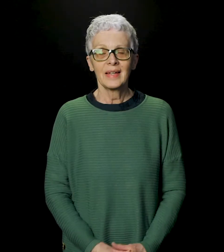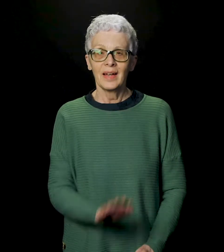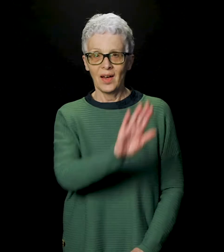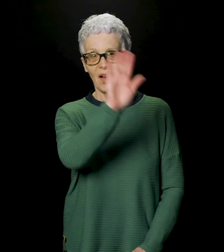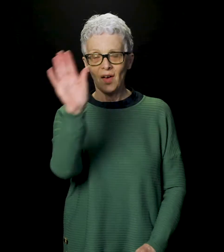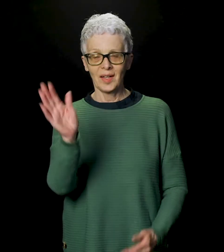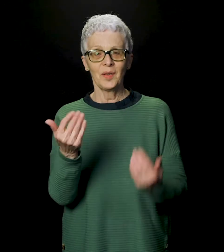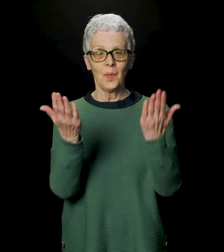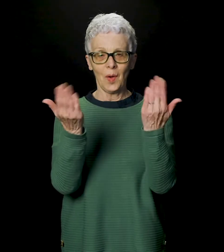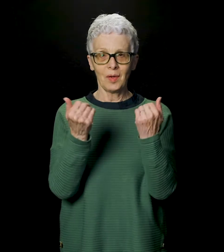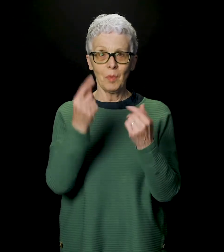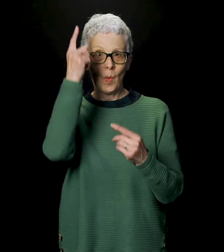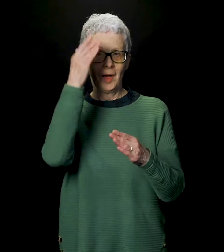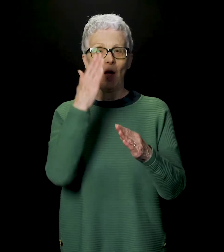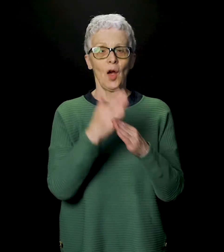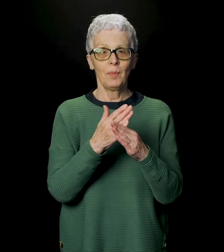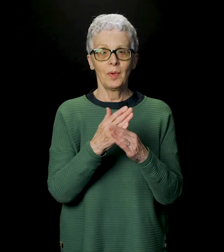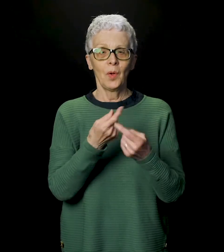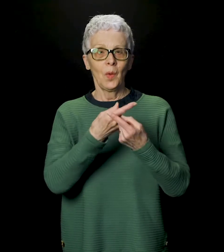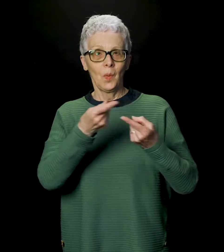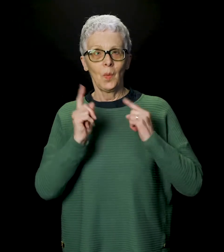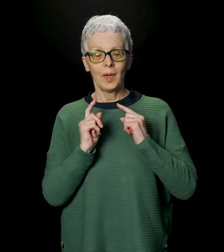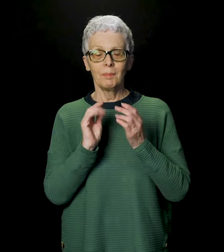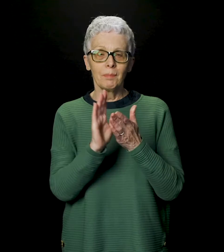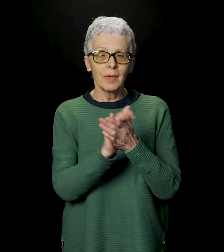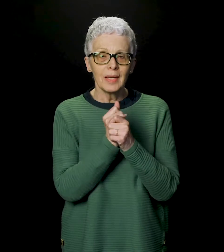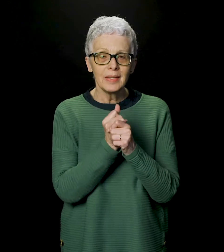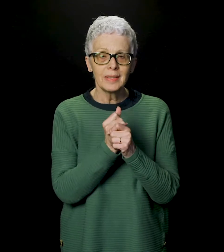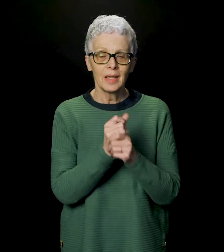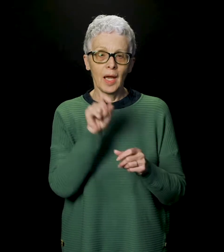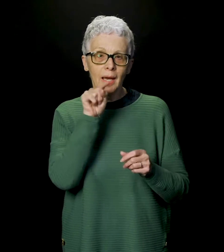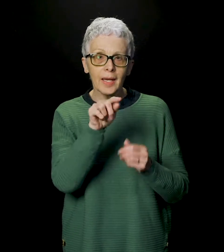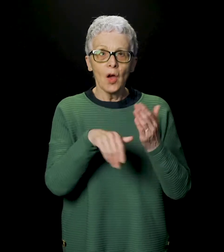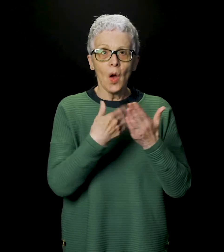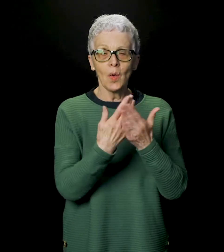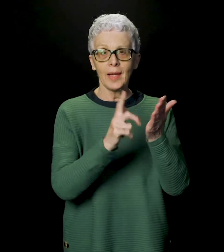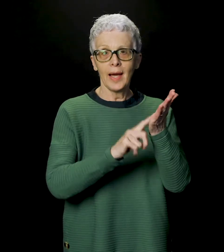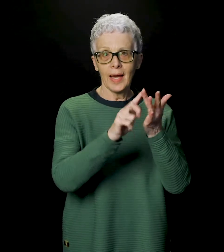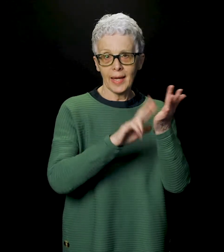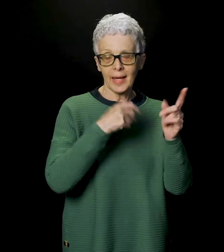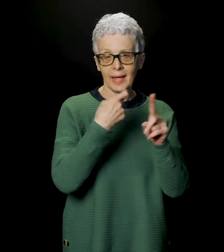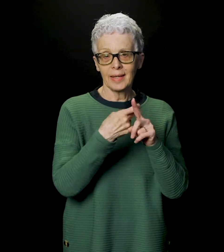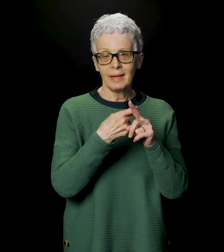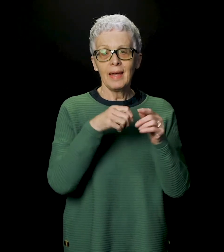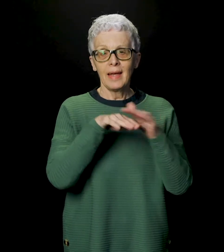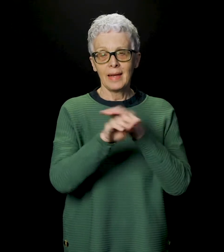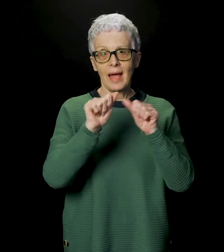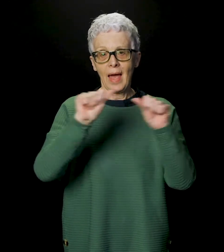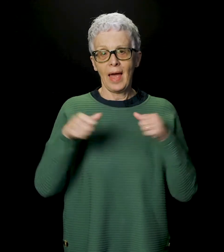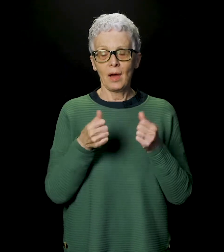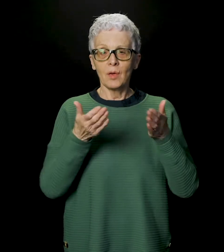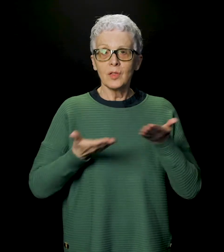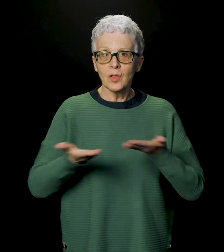Well, hey, welcome to One Hope. We are so glad that you chose to click on the link and participate in our service